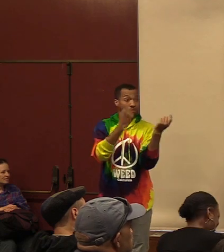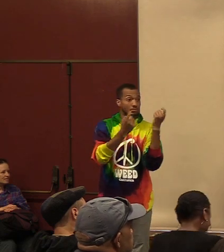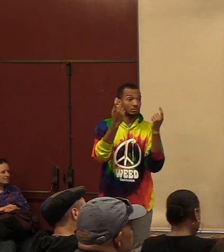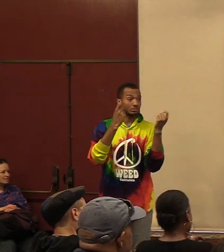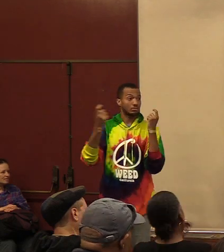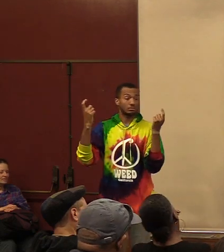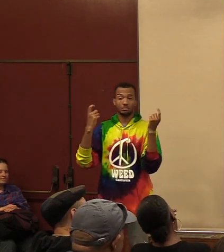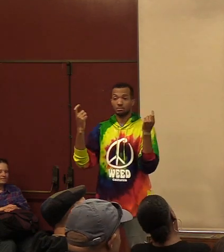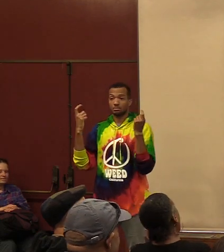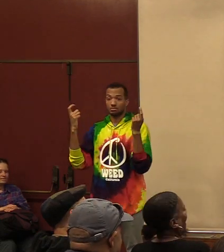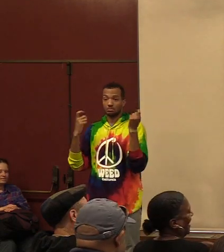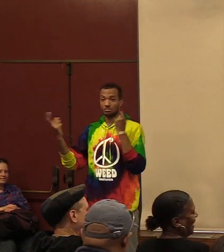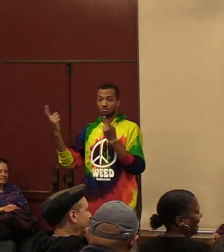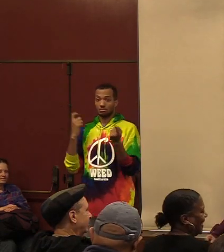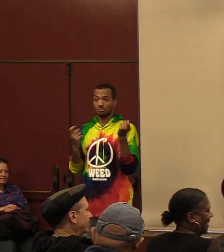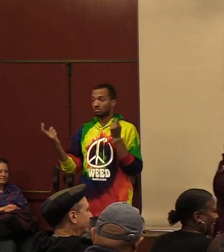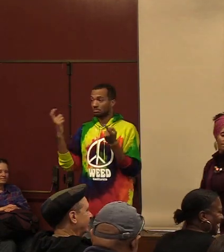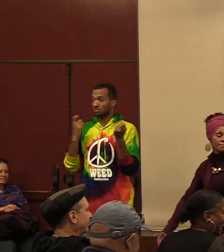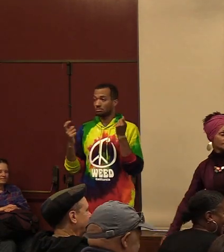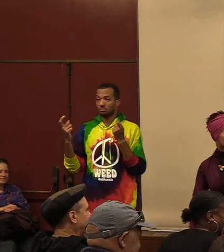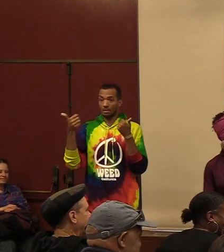have any questions?